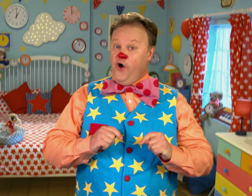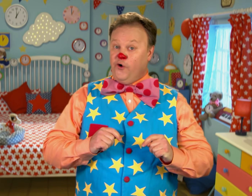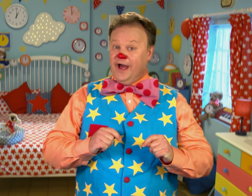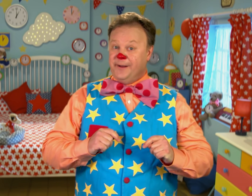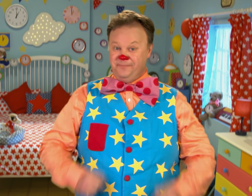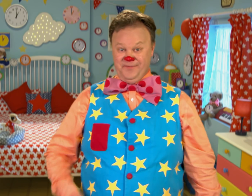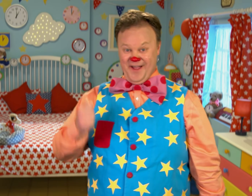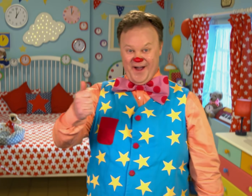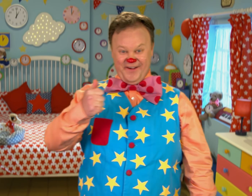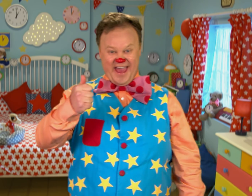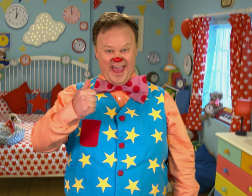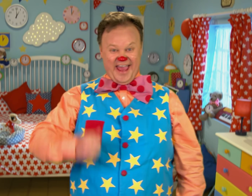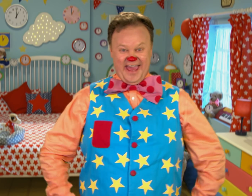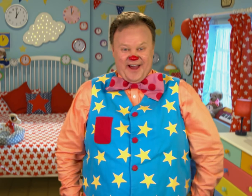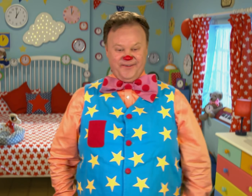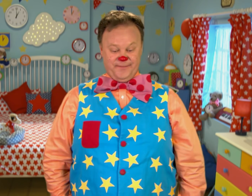song? Okay, here goes.